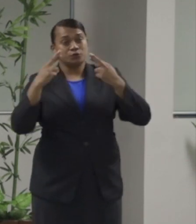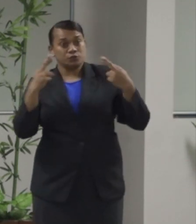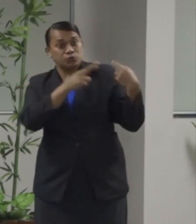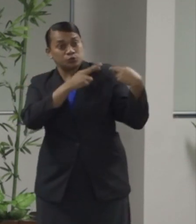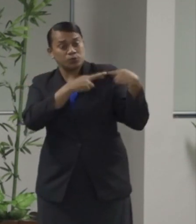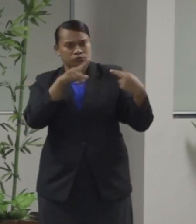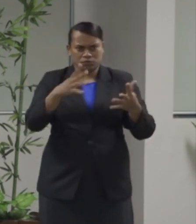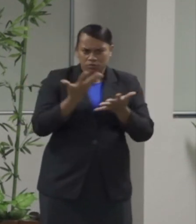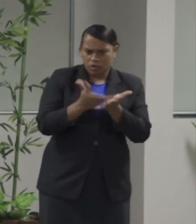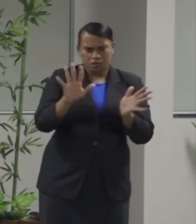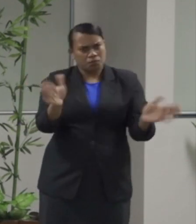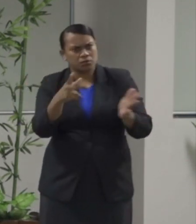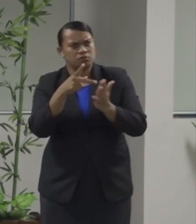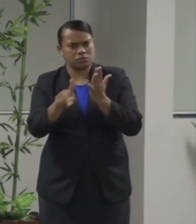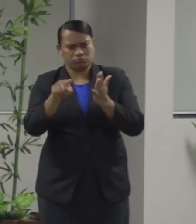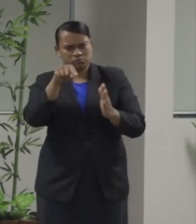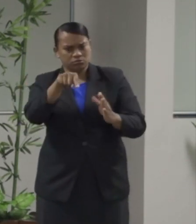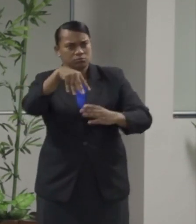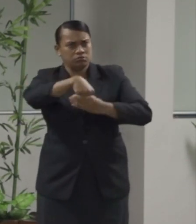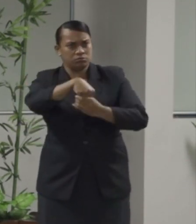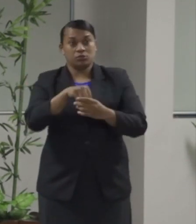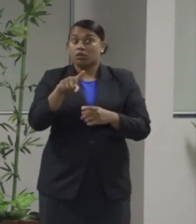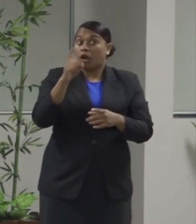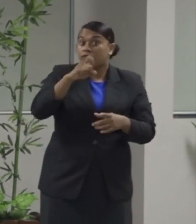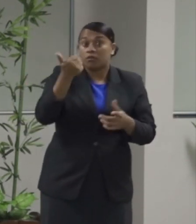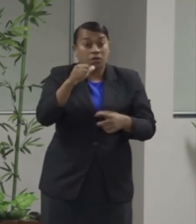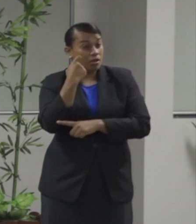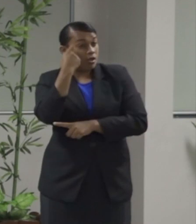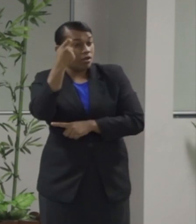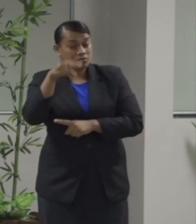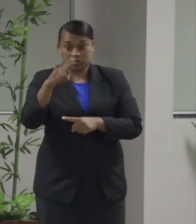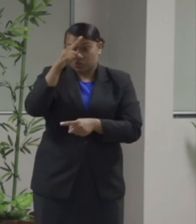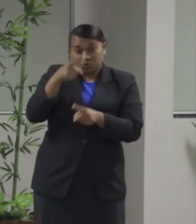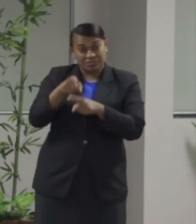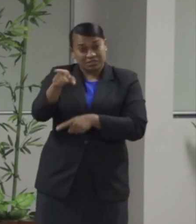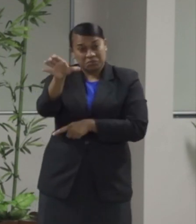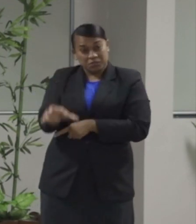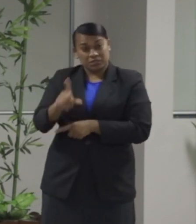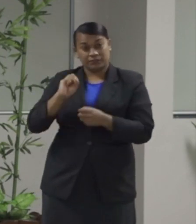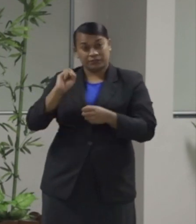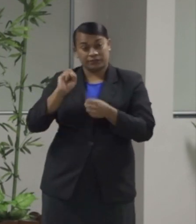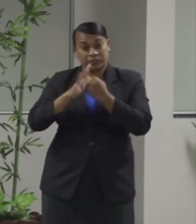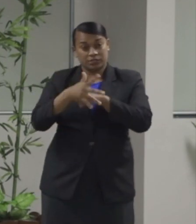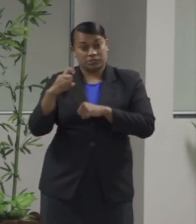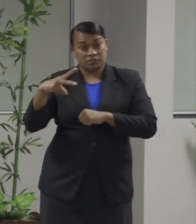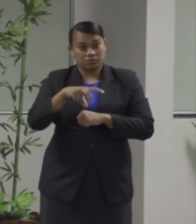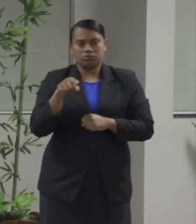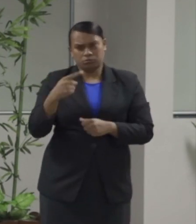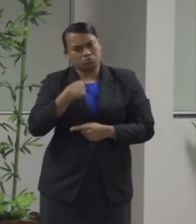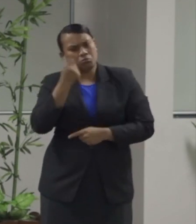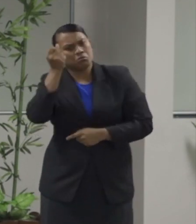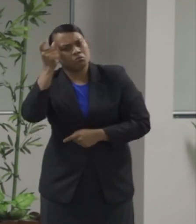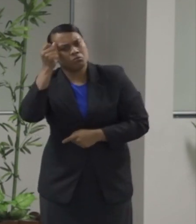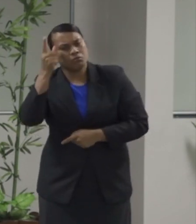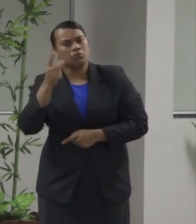the stigma around those who are seeking care. I understand that these are